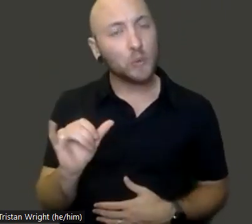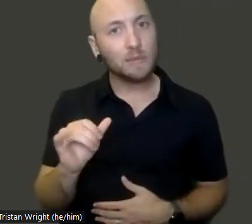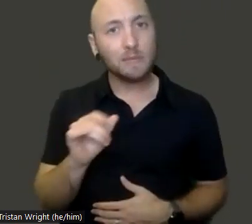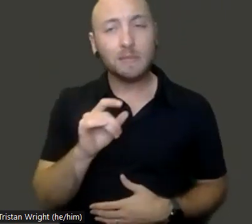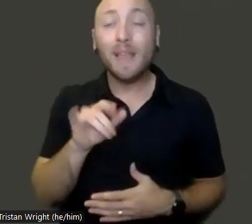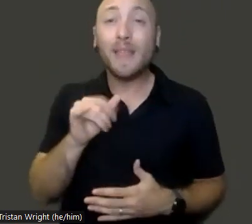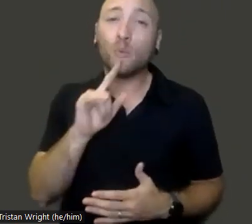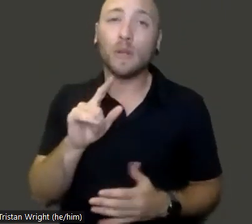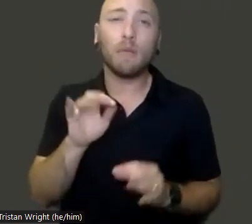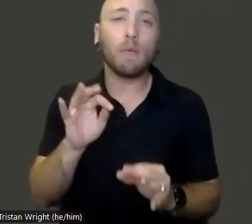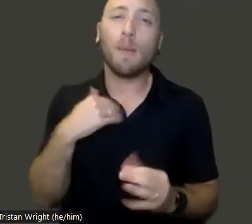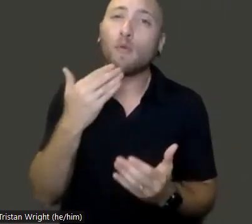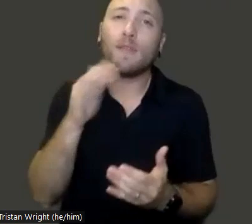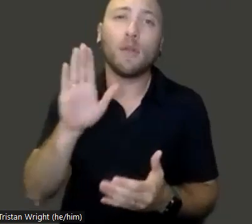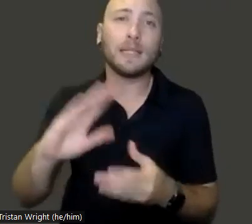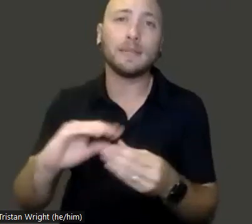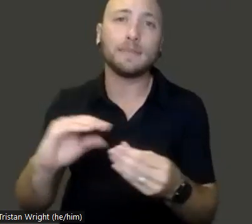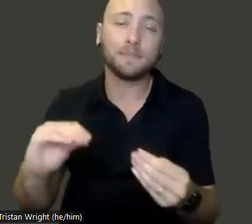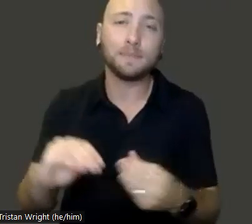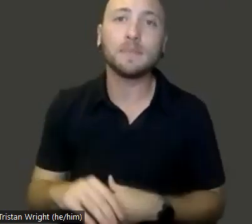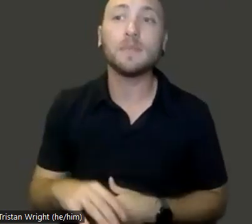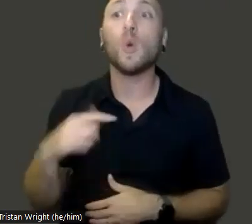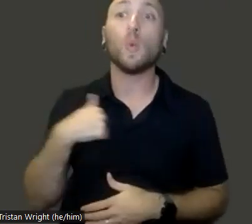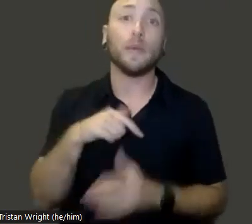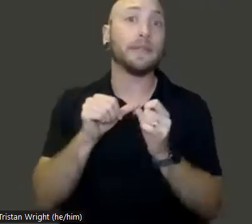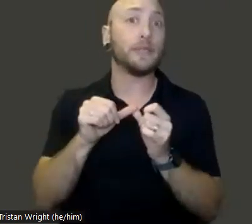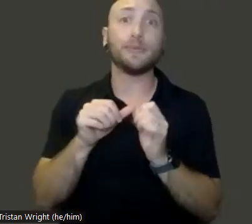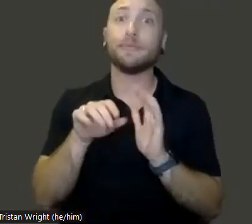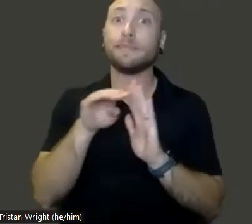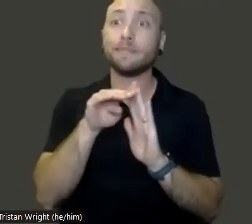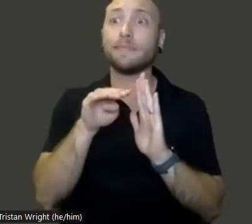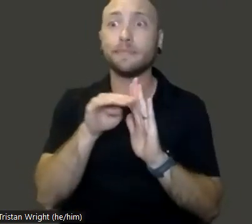And we just continued on working through the steps. And, you know,